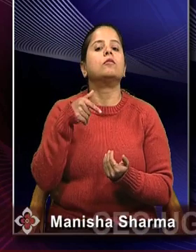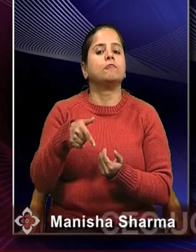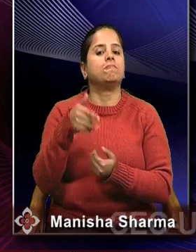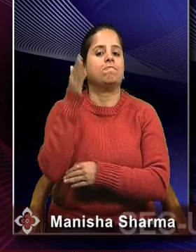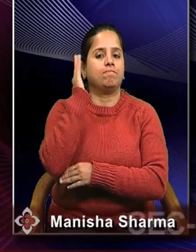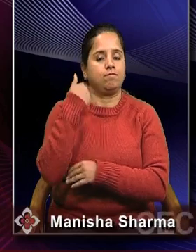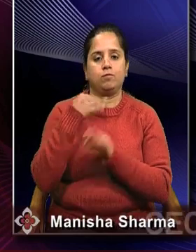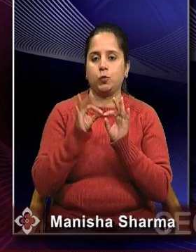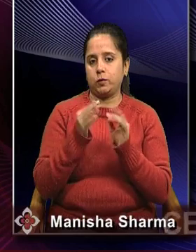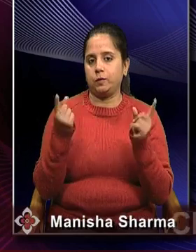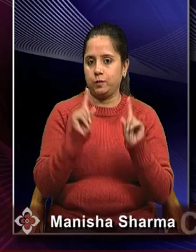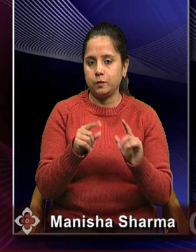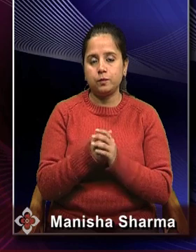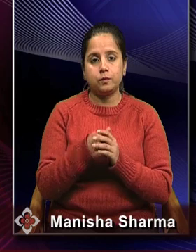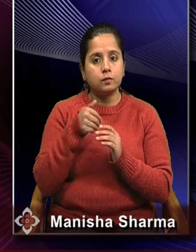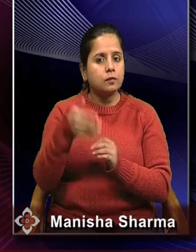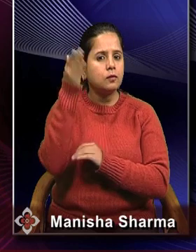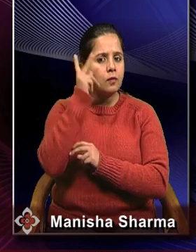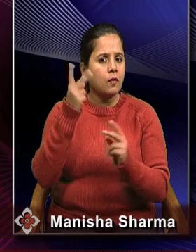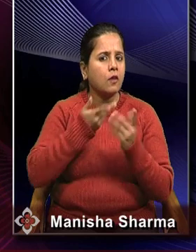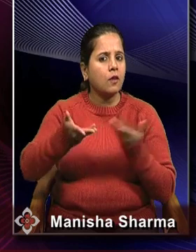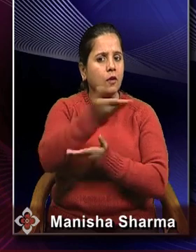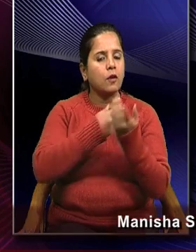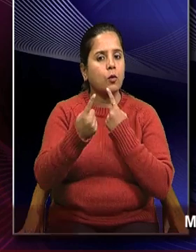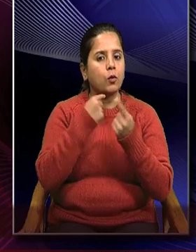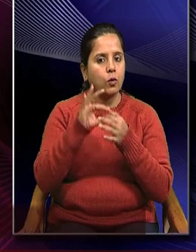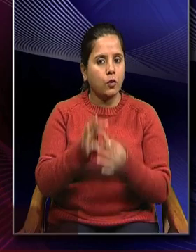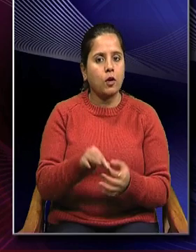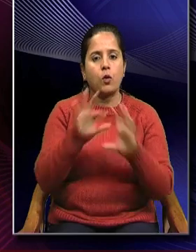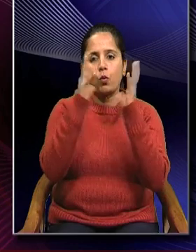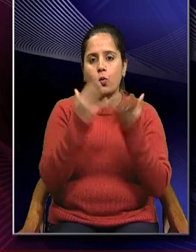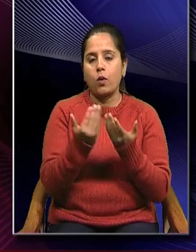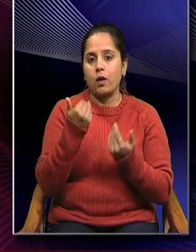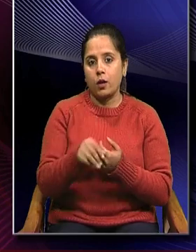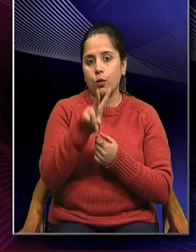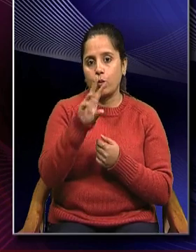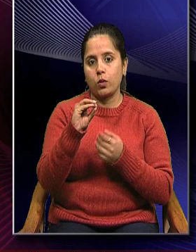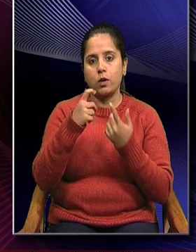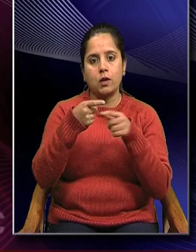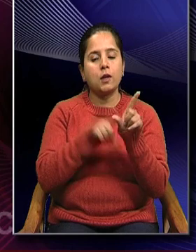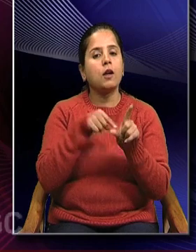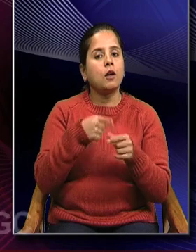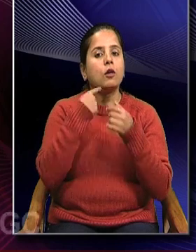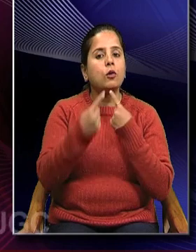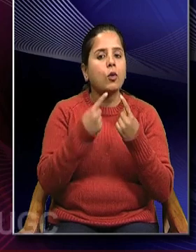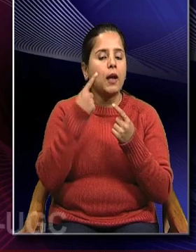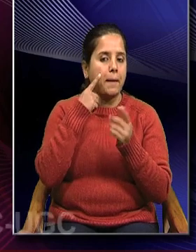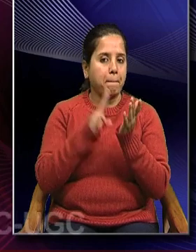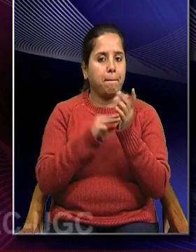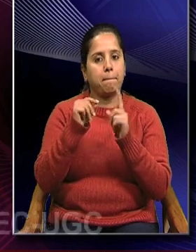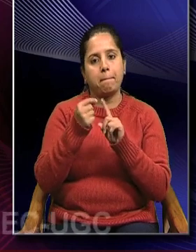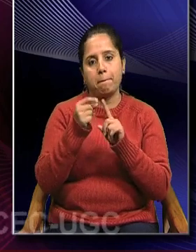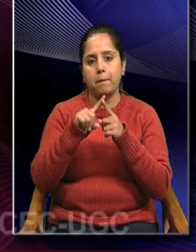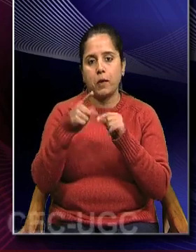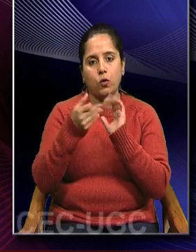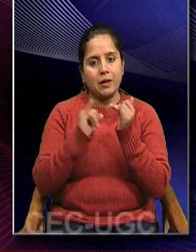us. And in the series which we are doing on issues in world history 20th century, today we will talk about imperialism. In